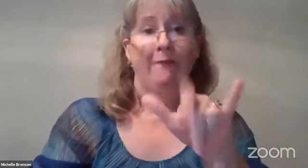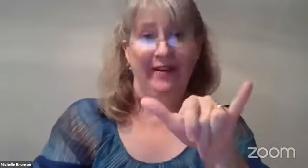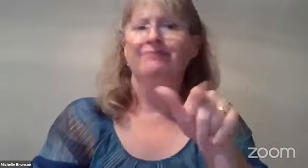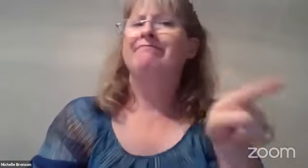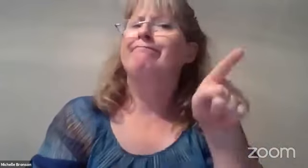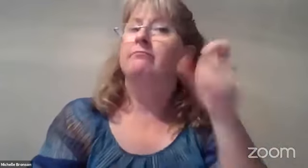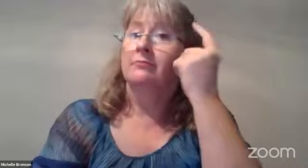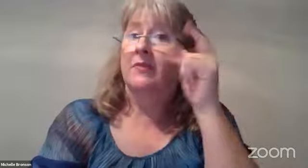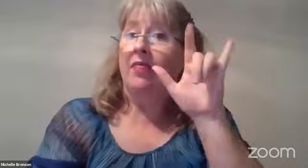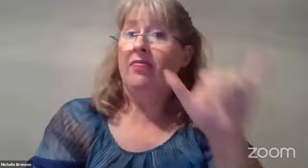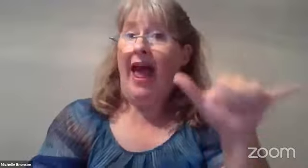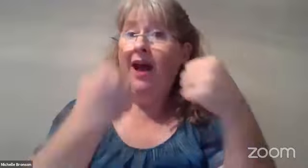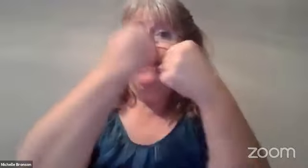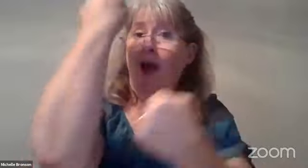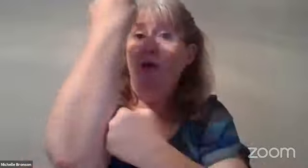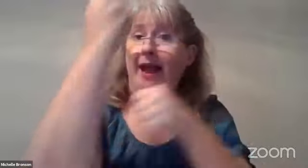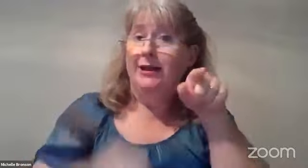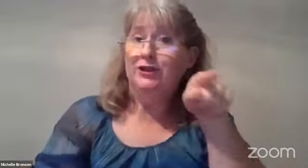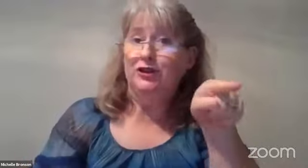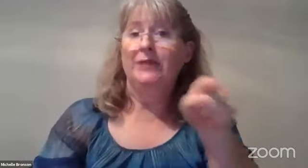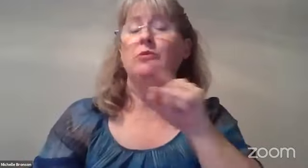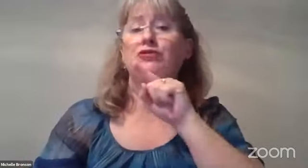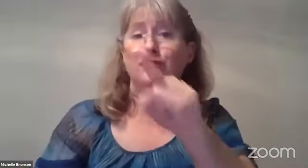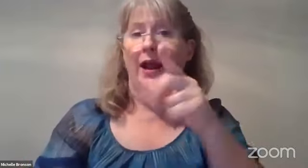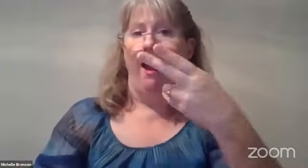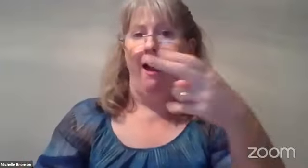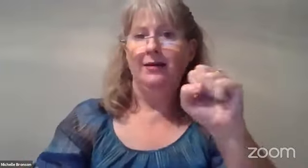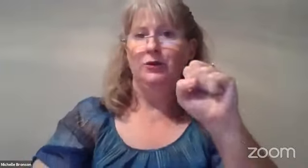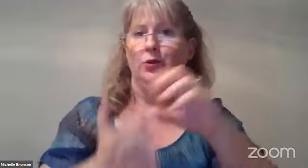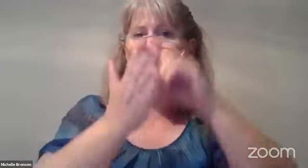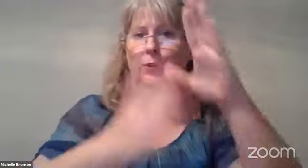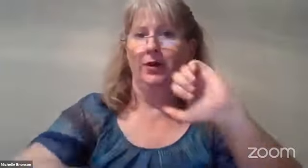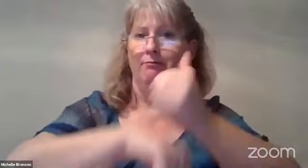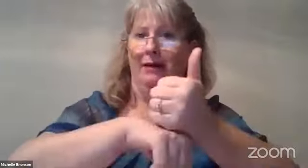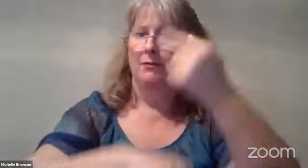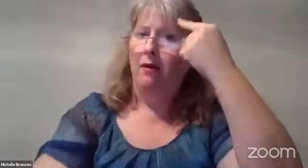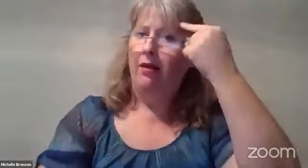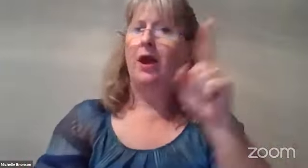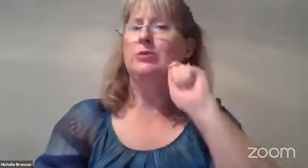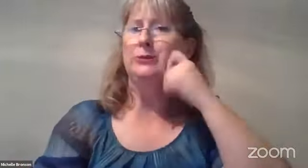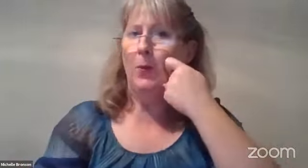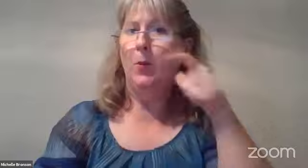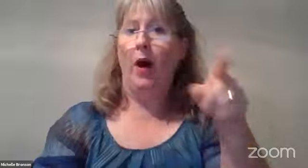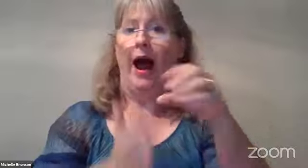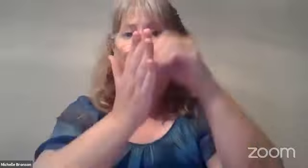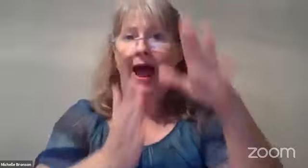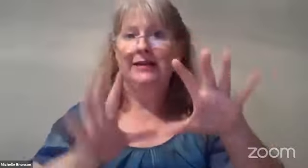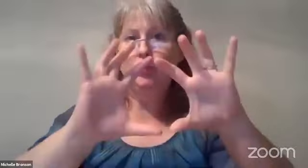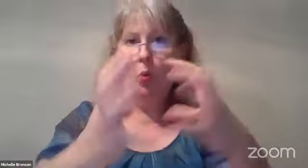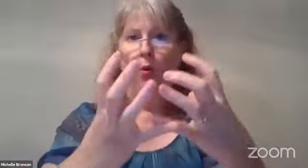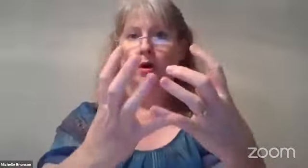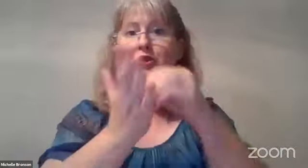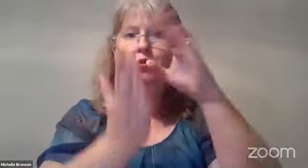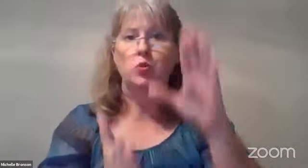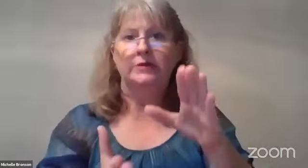Philanthropy Grant. That foundation was based on high school students. It was a very neat